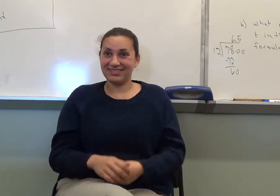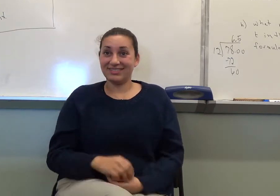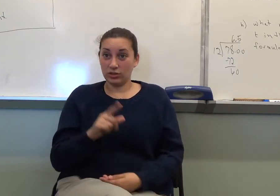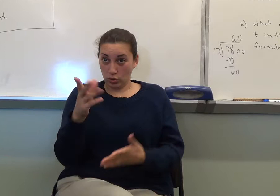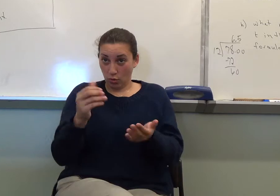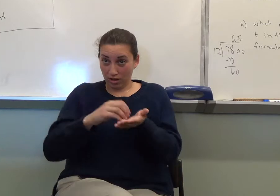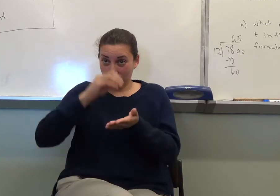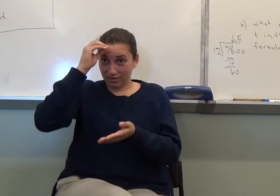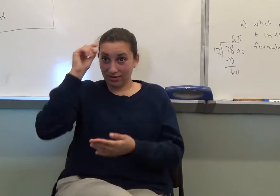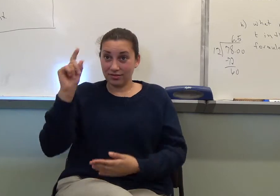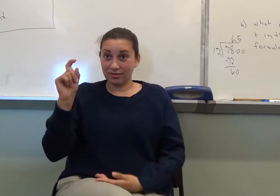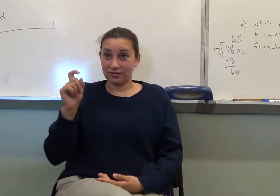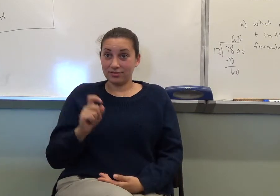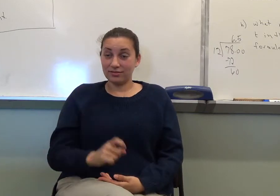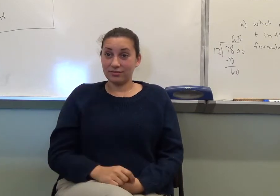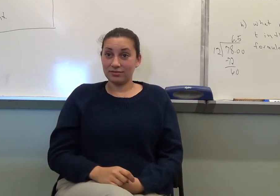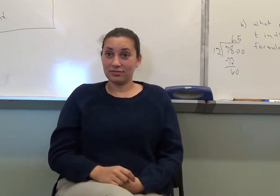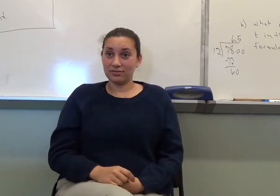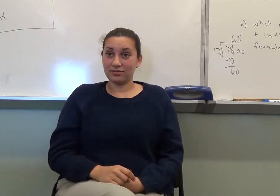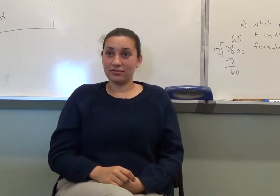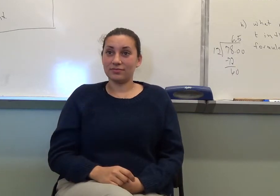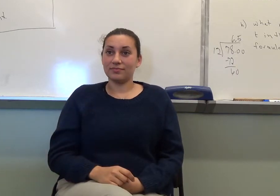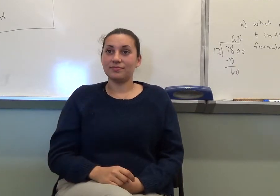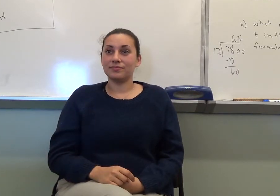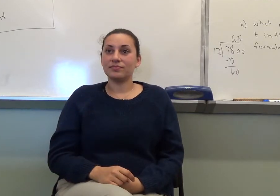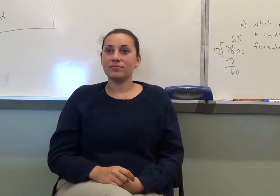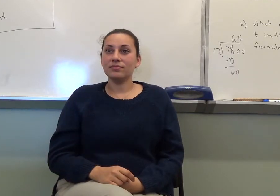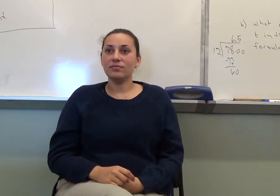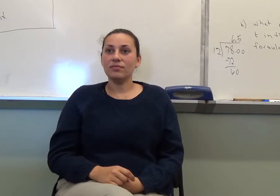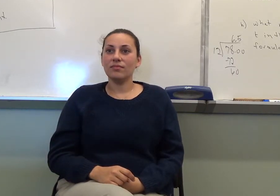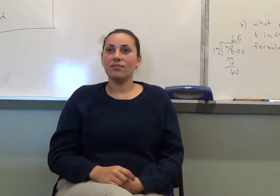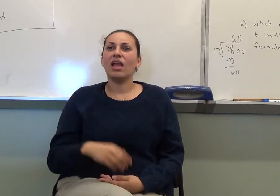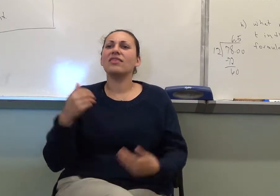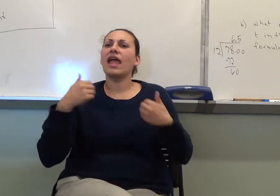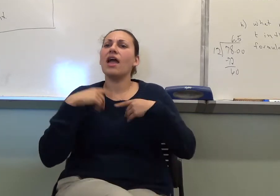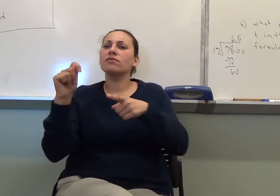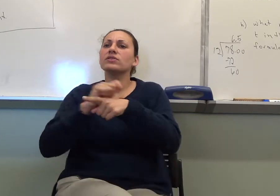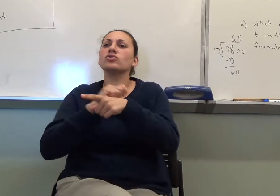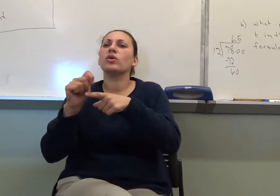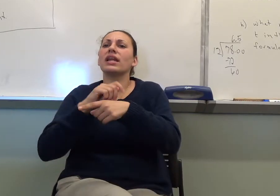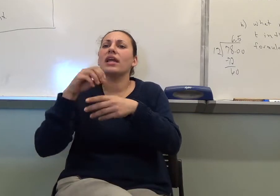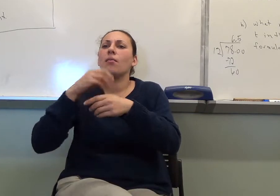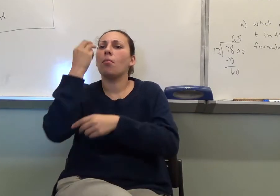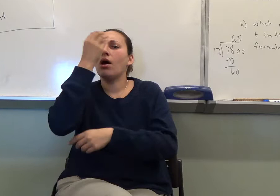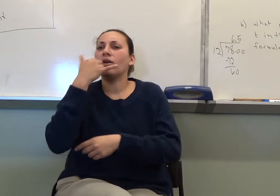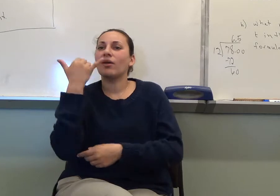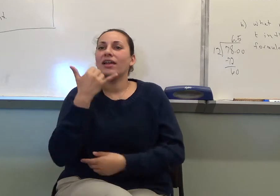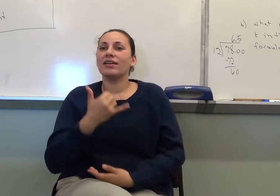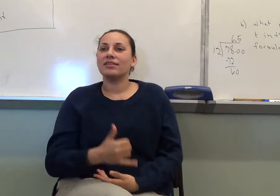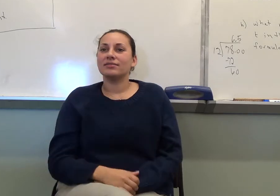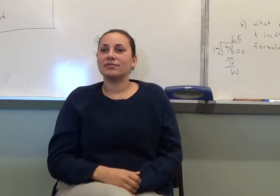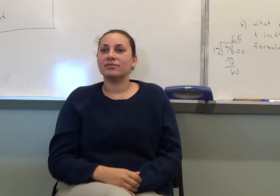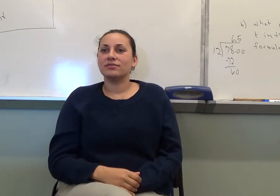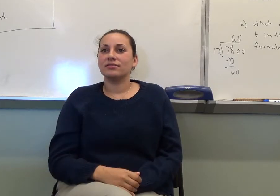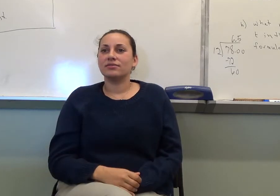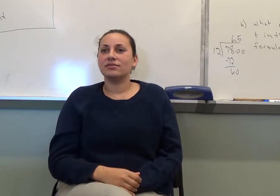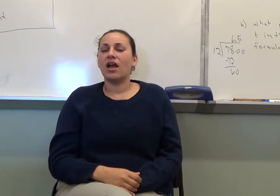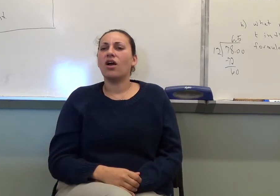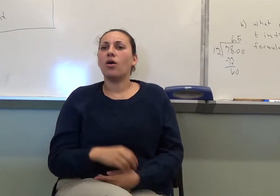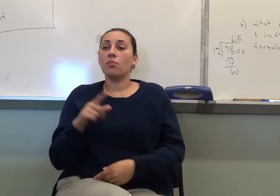So if you cube 1.05, what are you going to get? That's that X to the Y button, and Y to the X, so